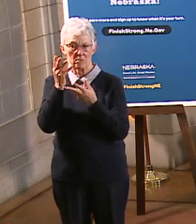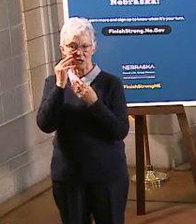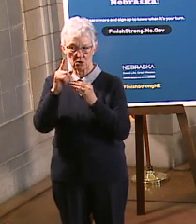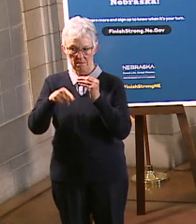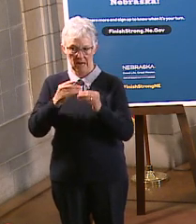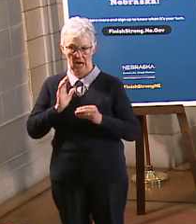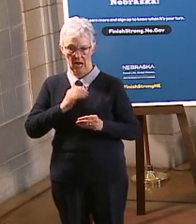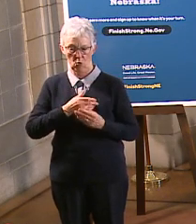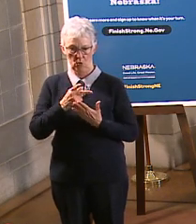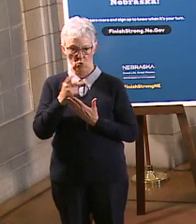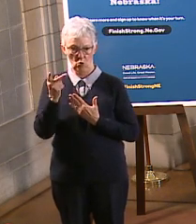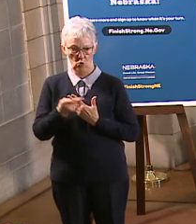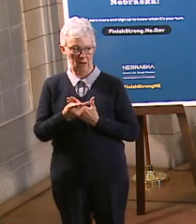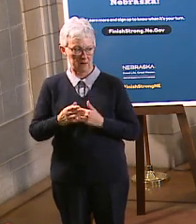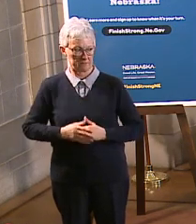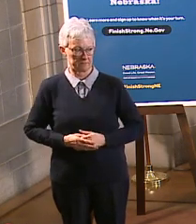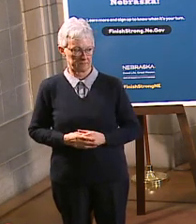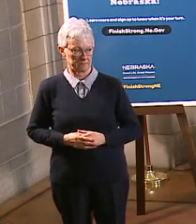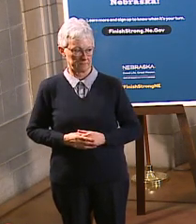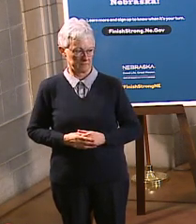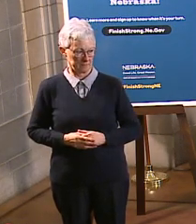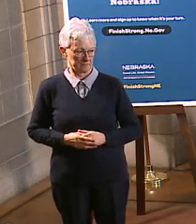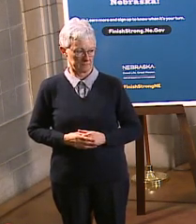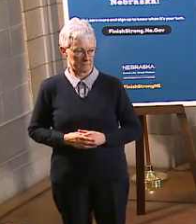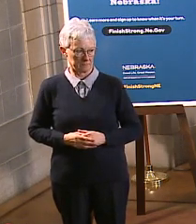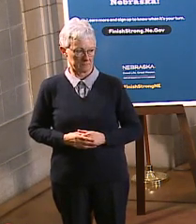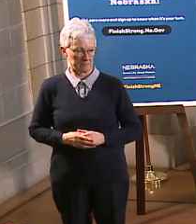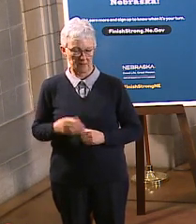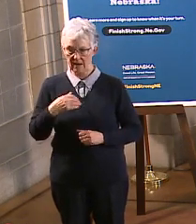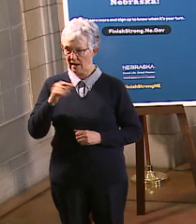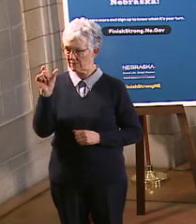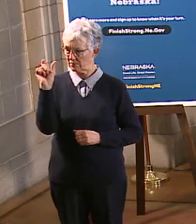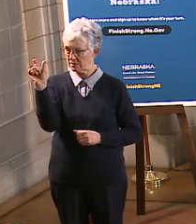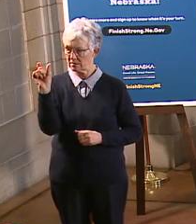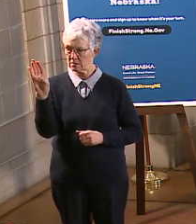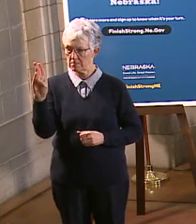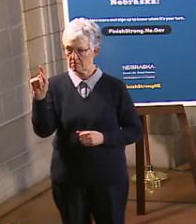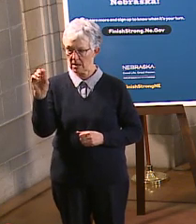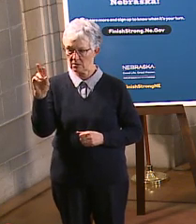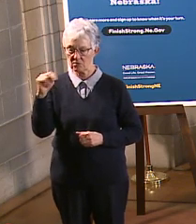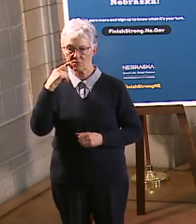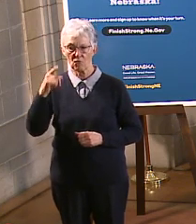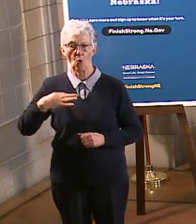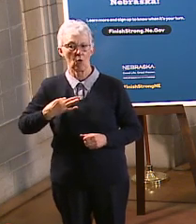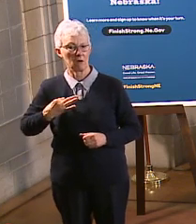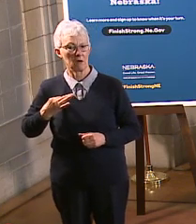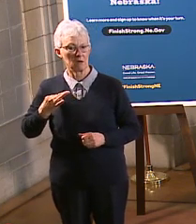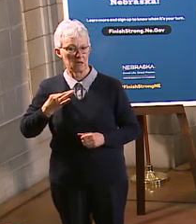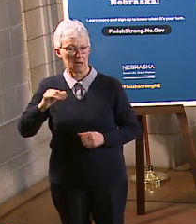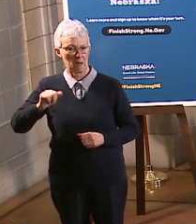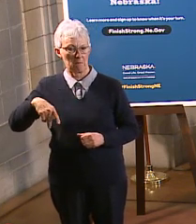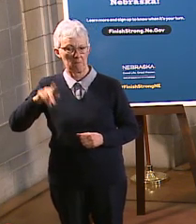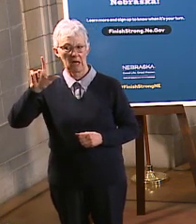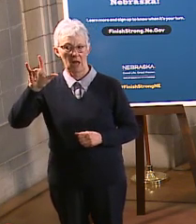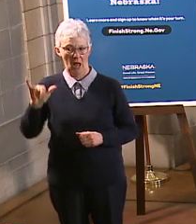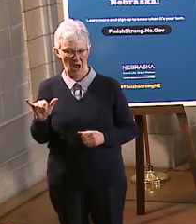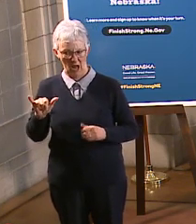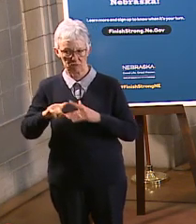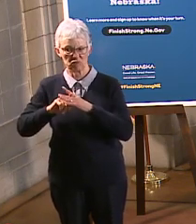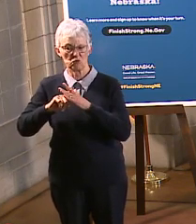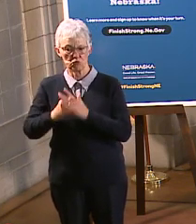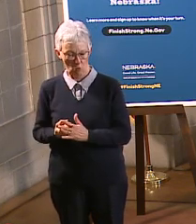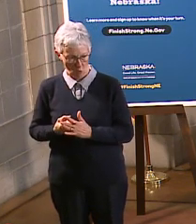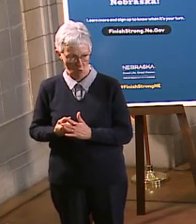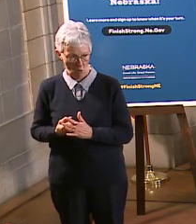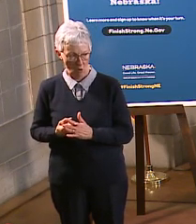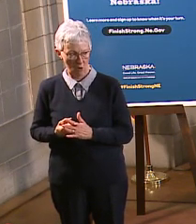and one more slide. You'll see the button where you can apply for the application. Once you get into the next page,